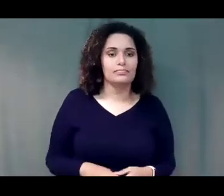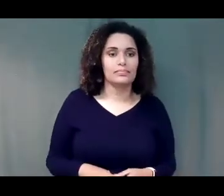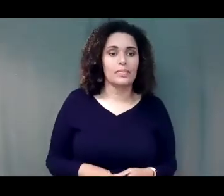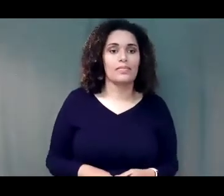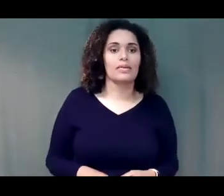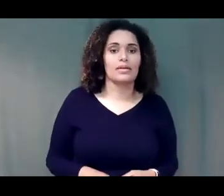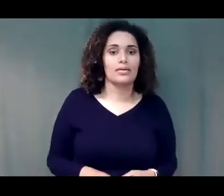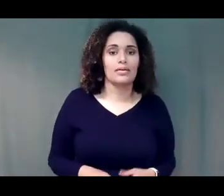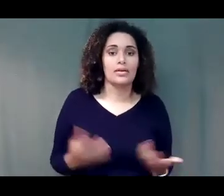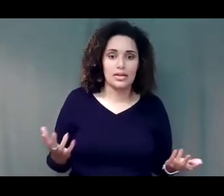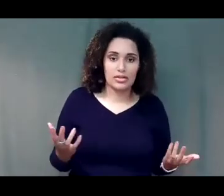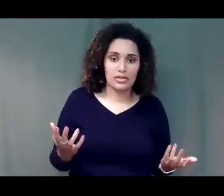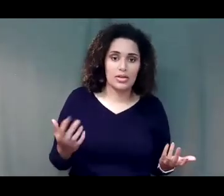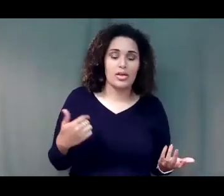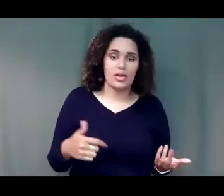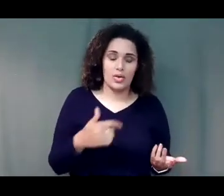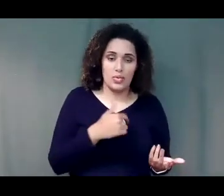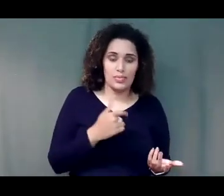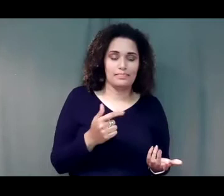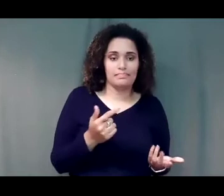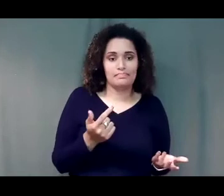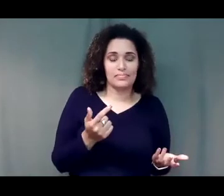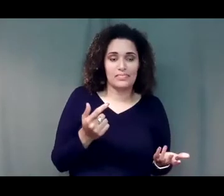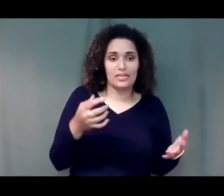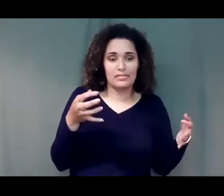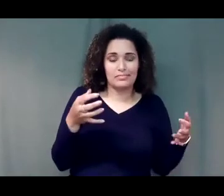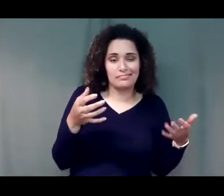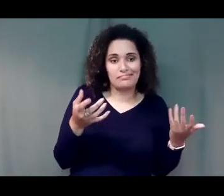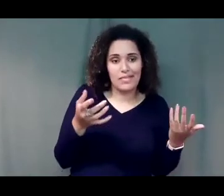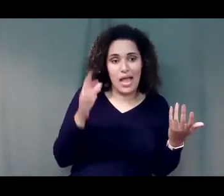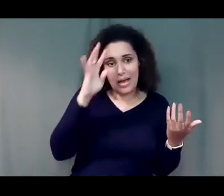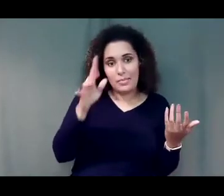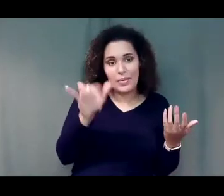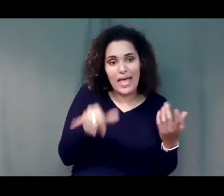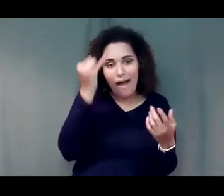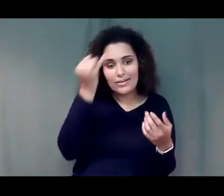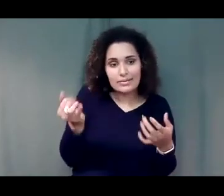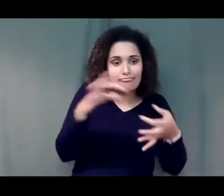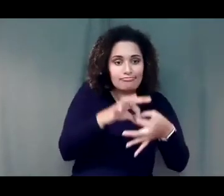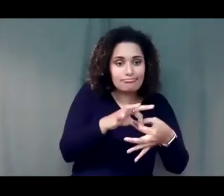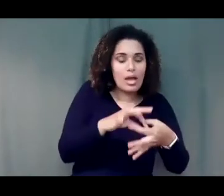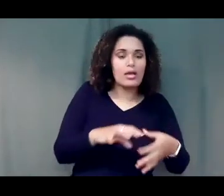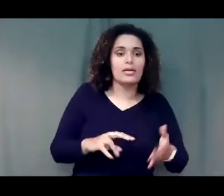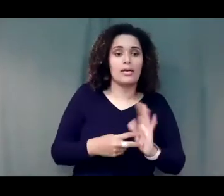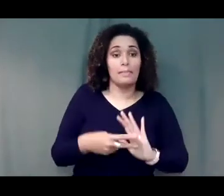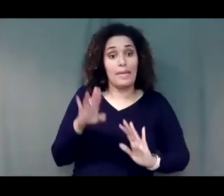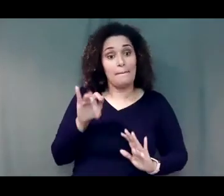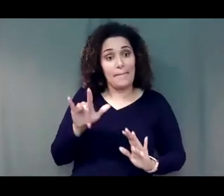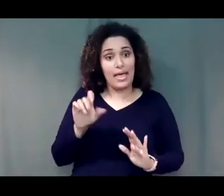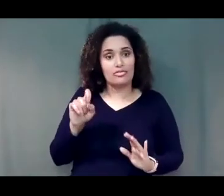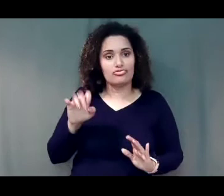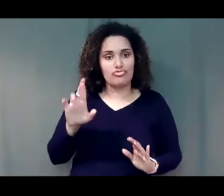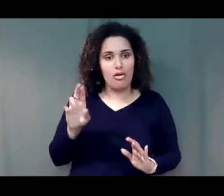it was sort of popularized with that idea. So you can actually have the bales of straw